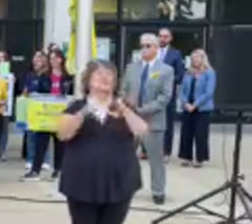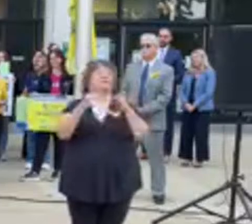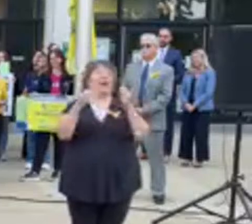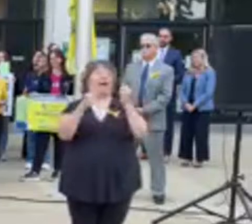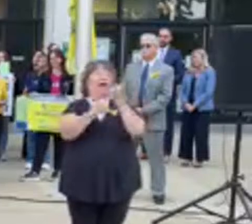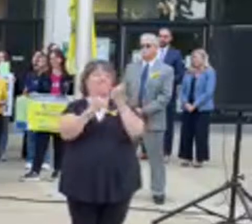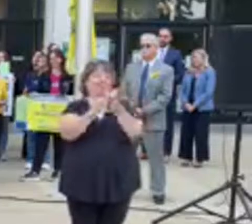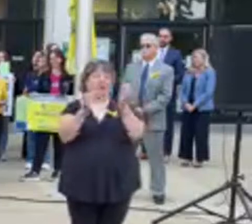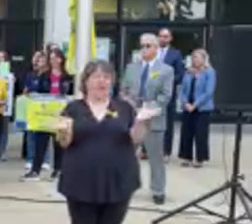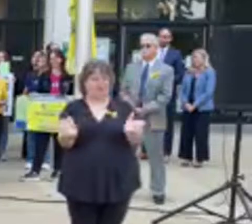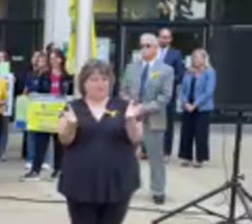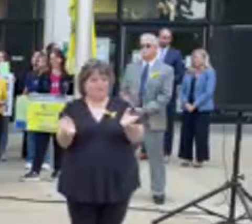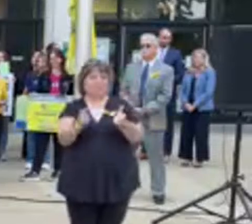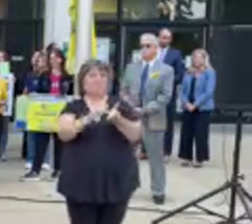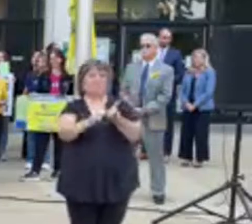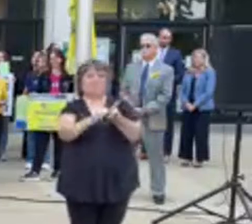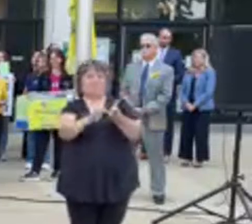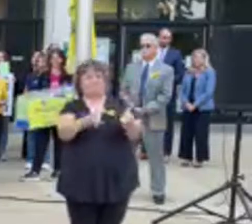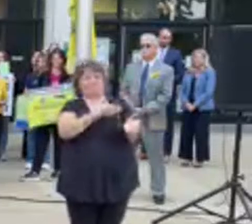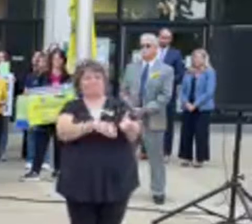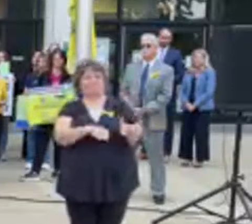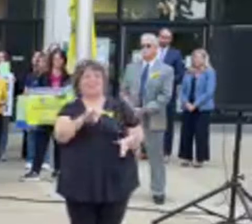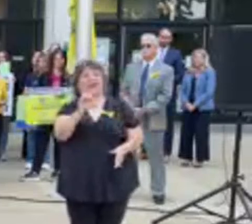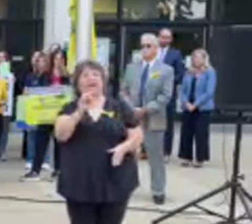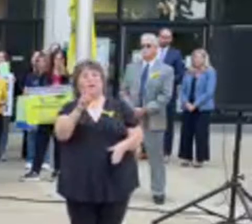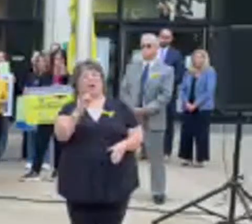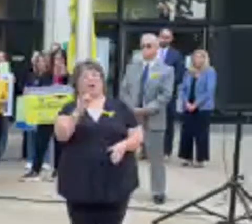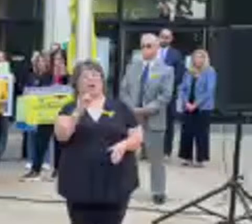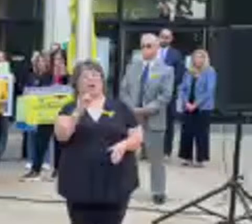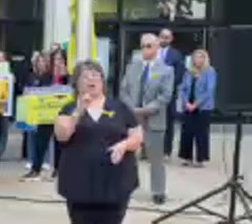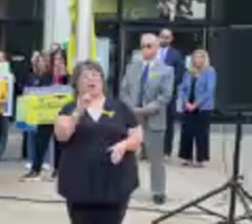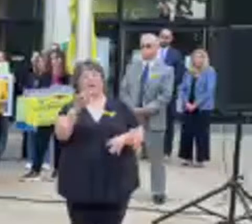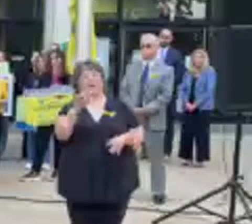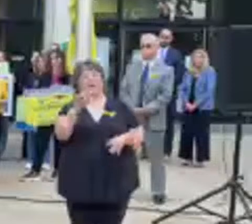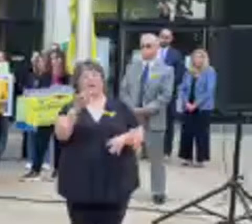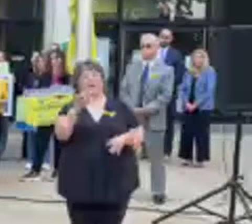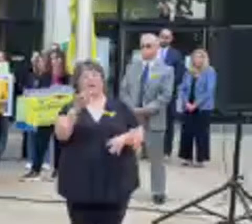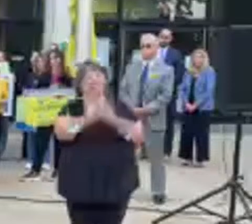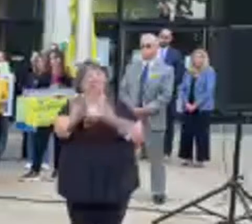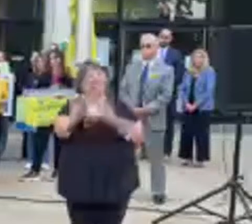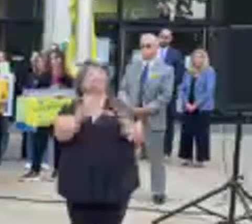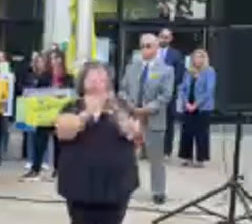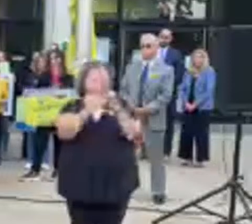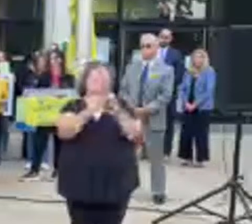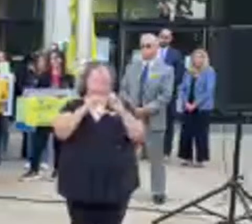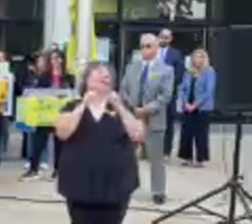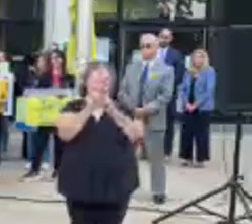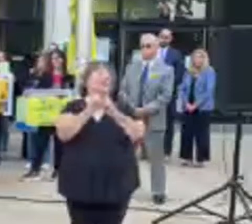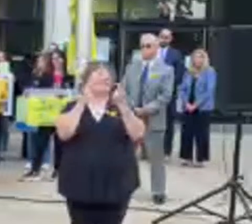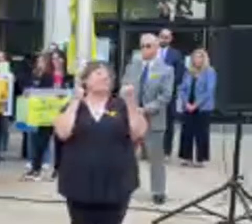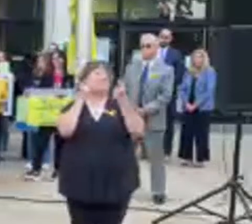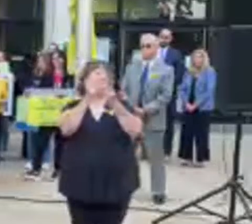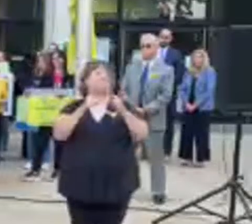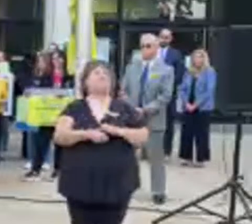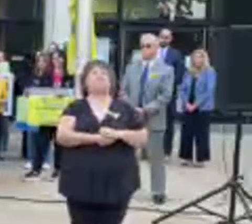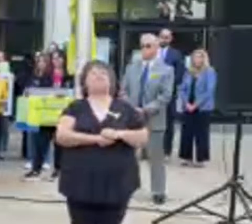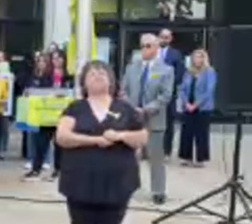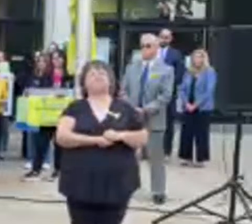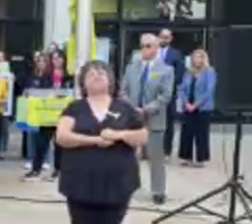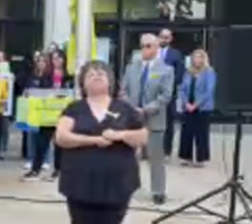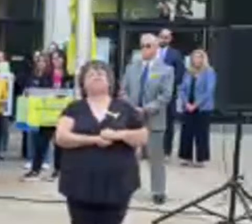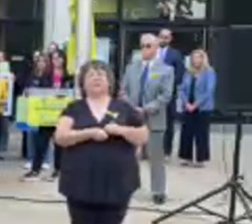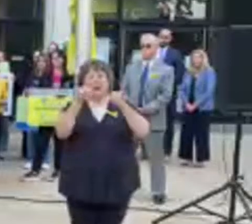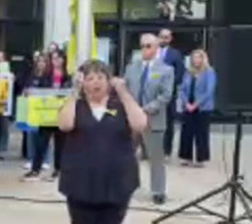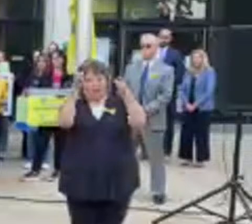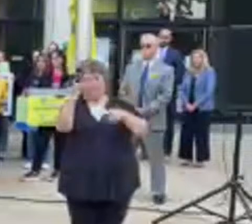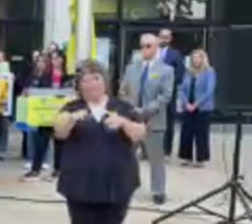process. And of course, the Erie One BOCES leadership team, wavering belief in and support of my team's message. I'll leave